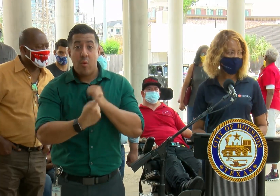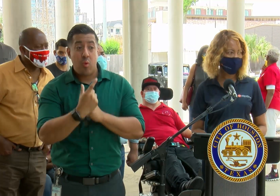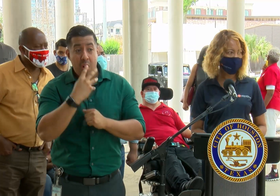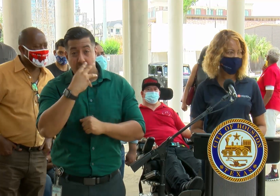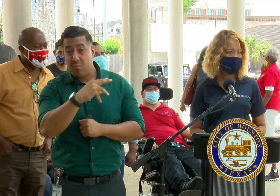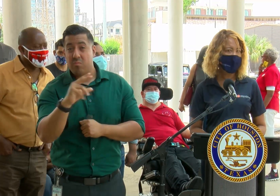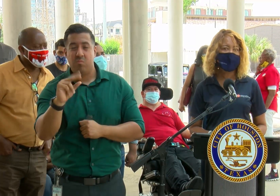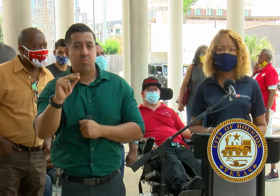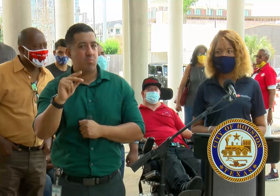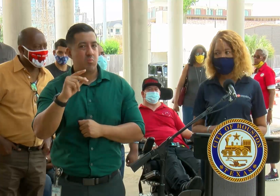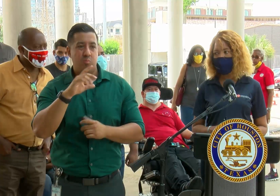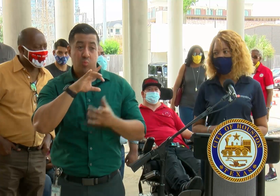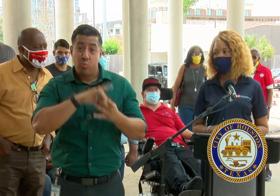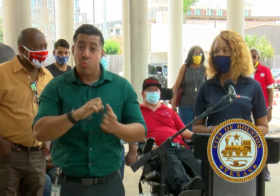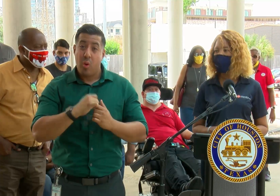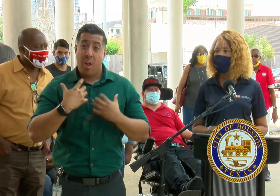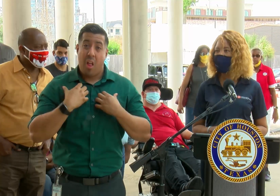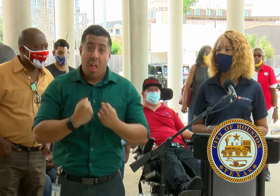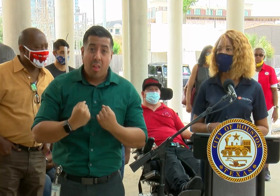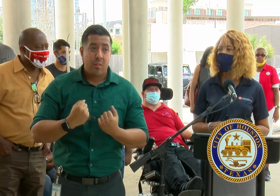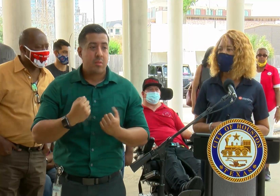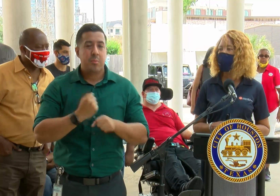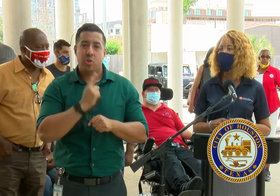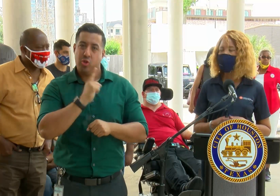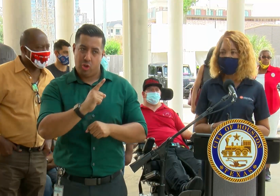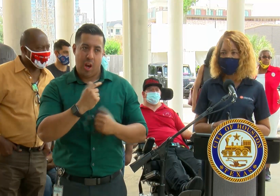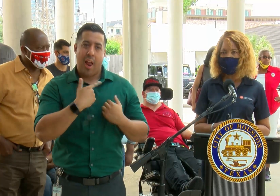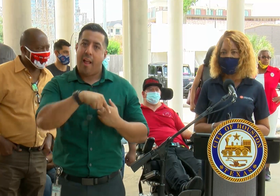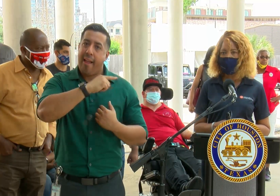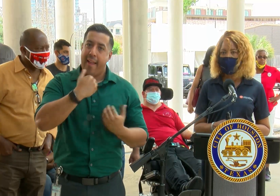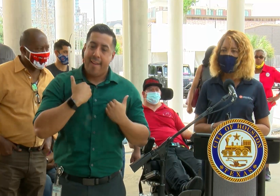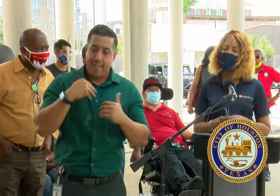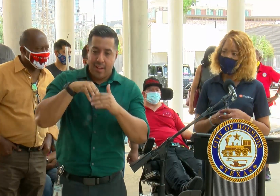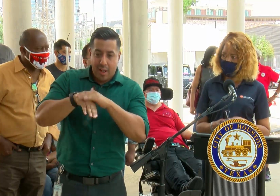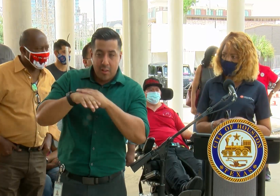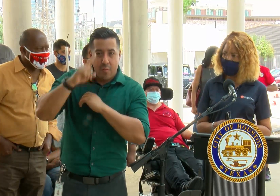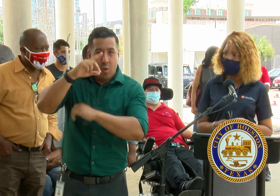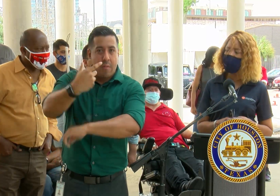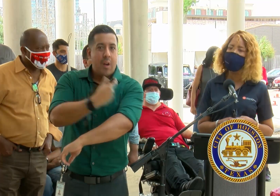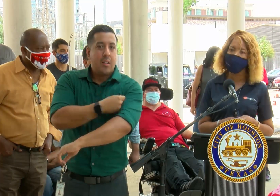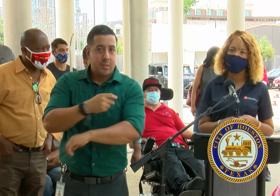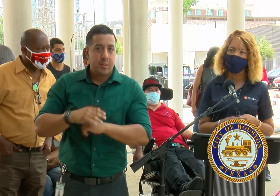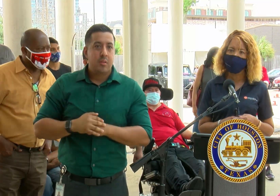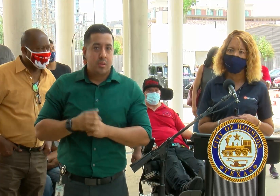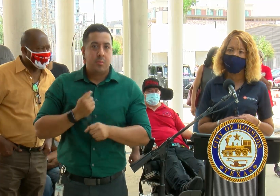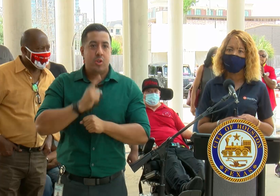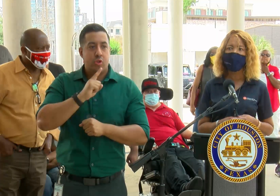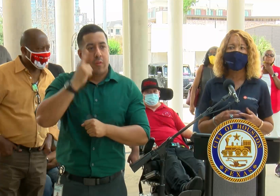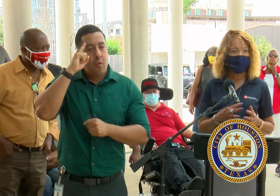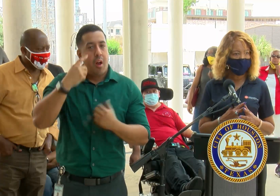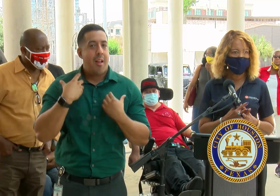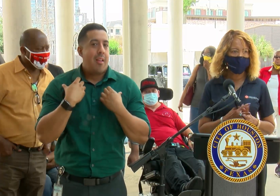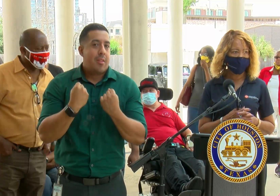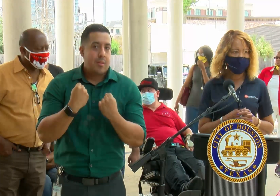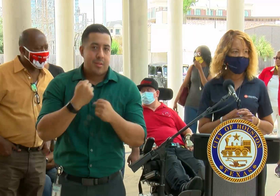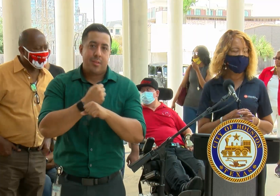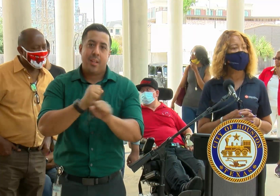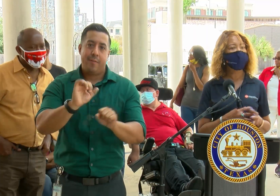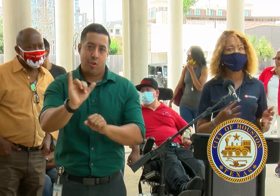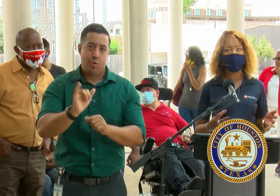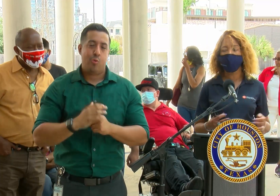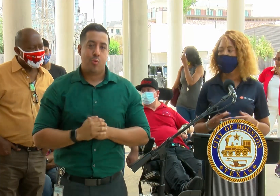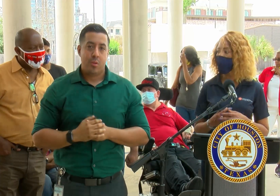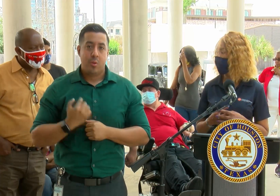health and safety, and certainly having access to vaccine ensures health and safety. So we want to